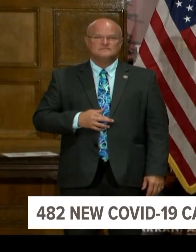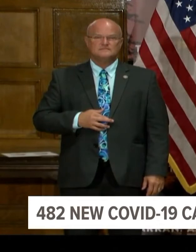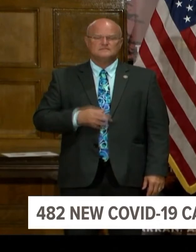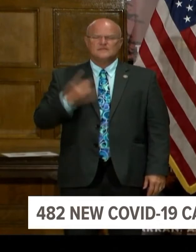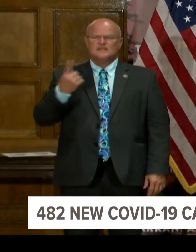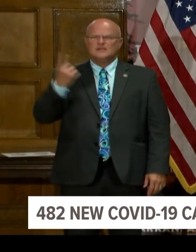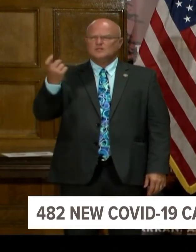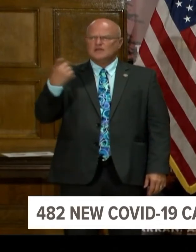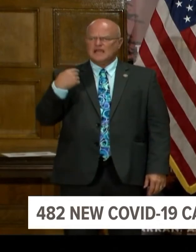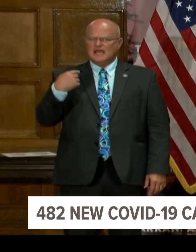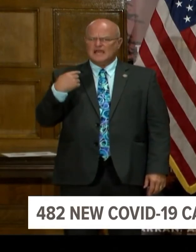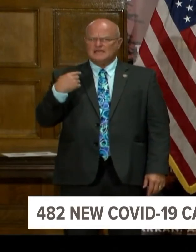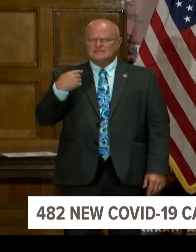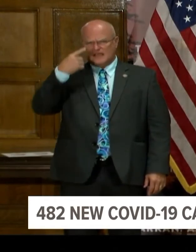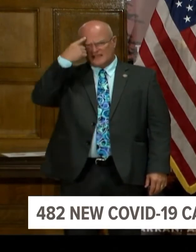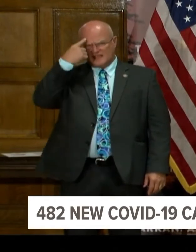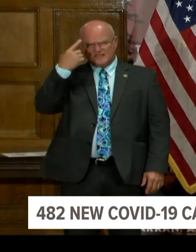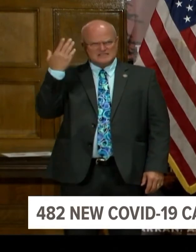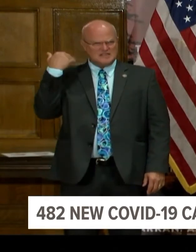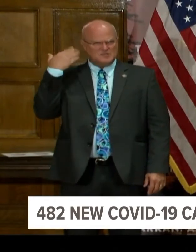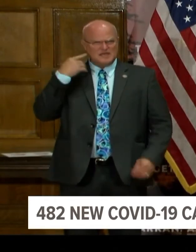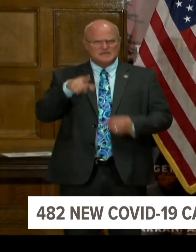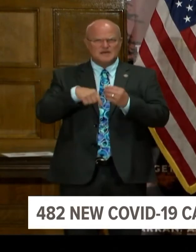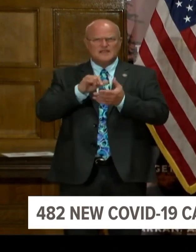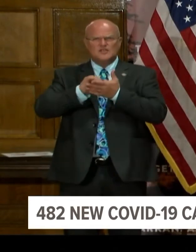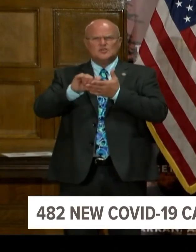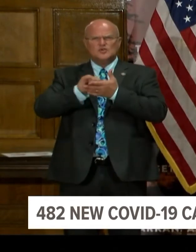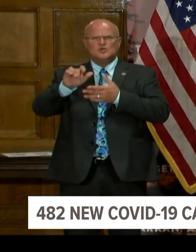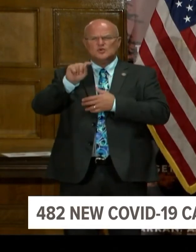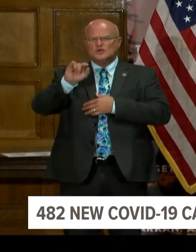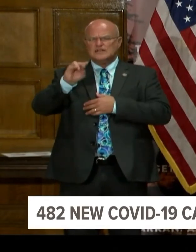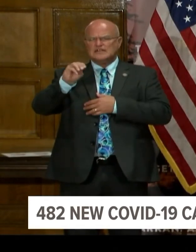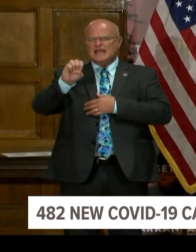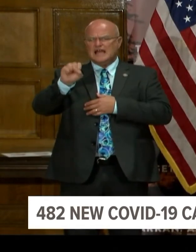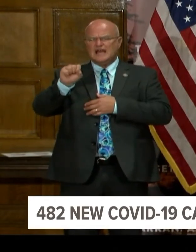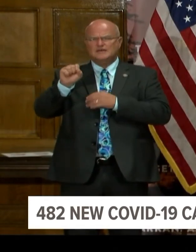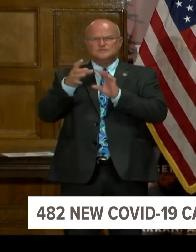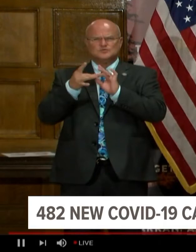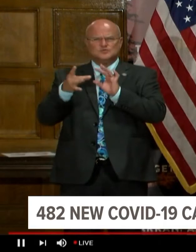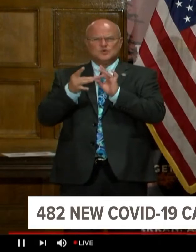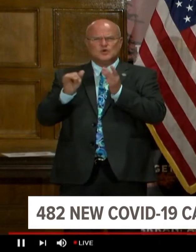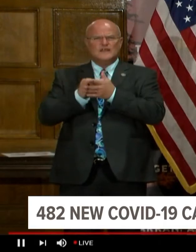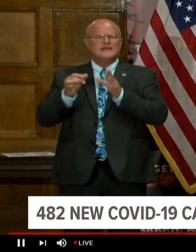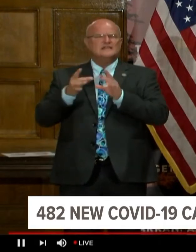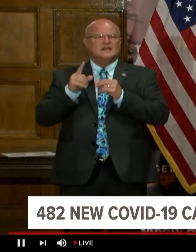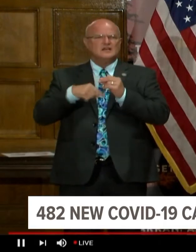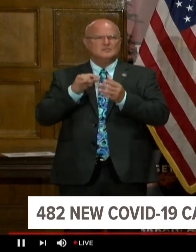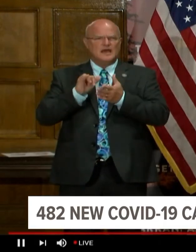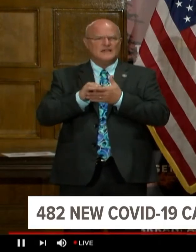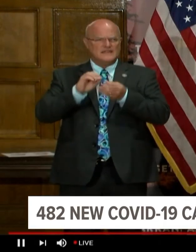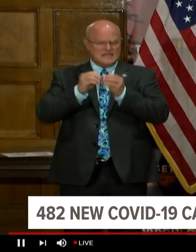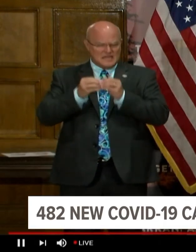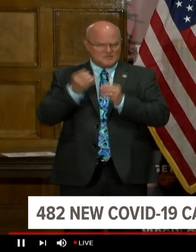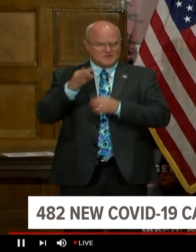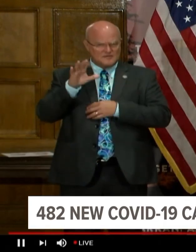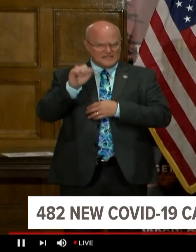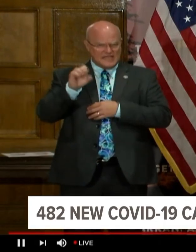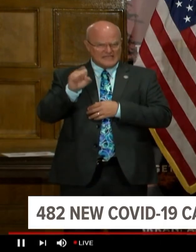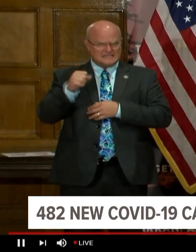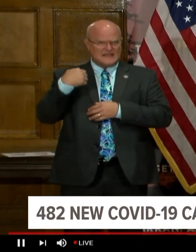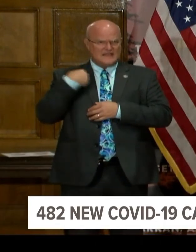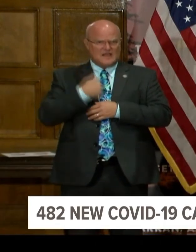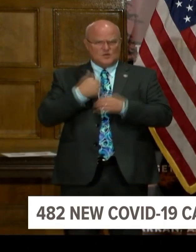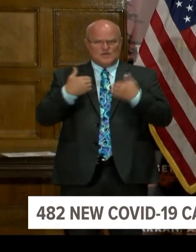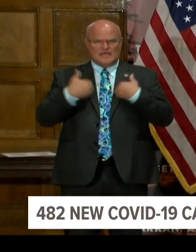Someone asked, I think, at one point in the past about the New York Times story that talked about the number of cases that